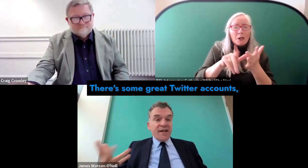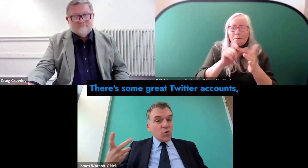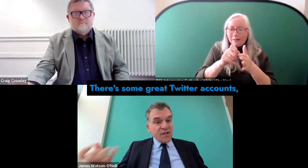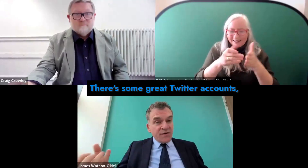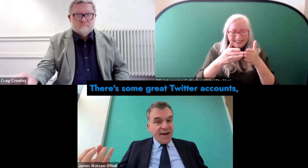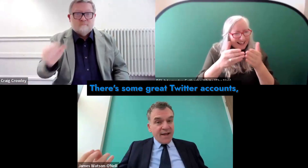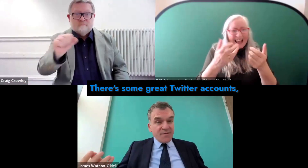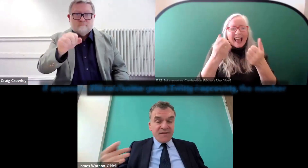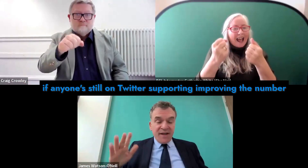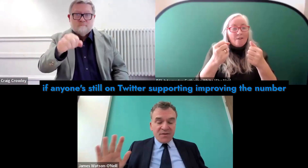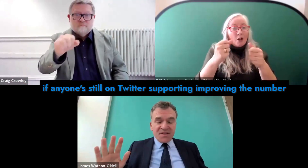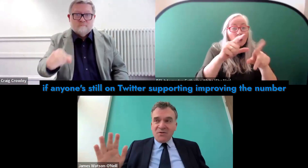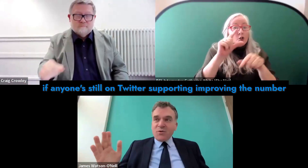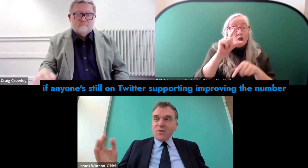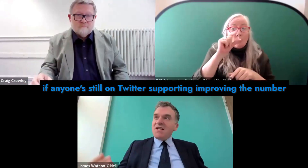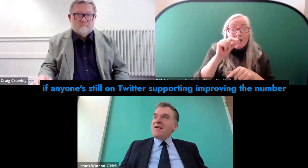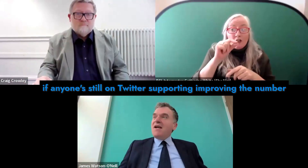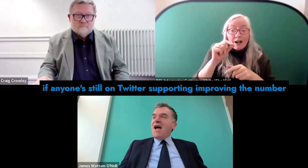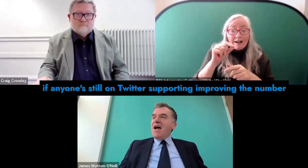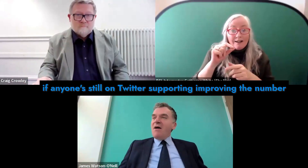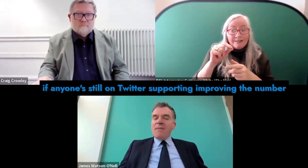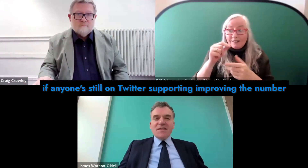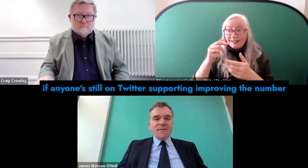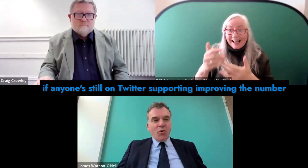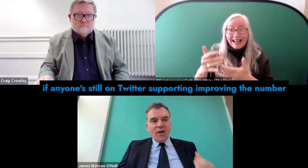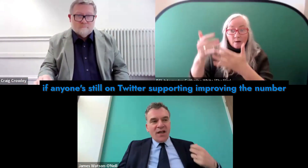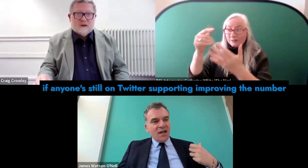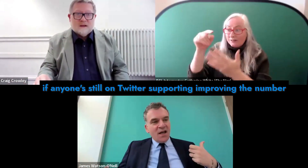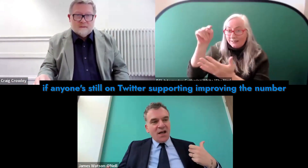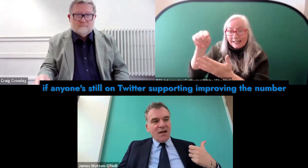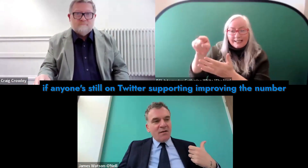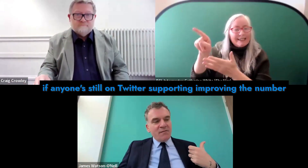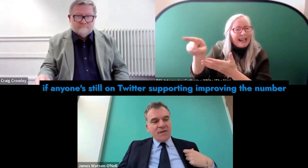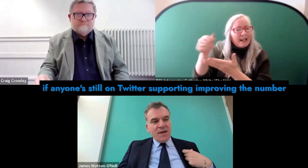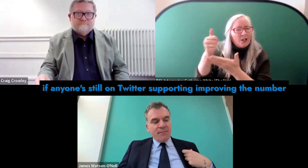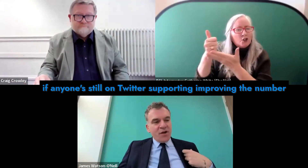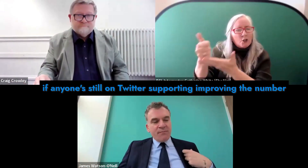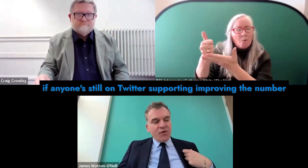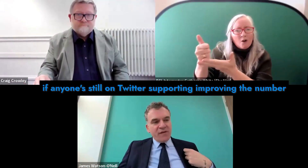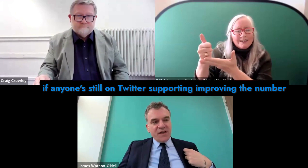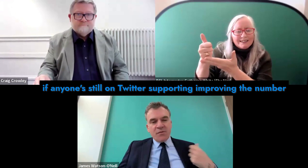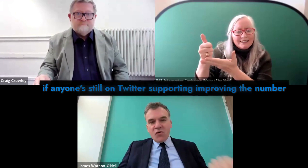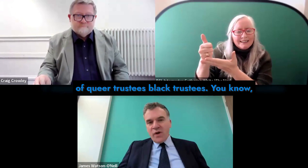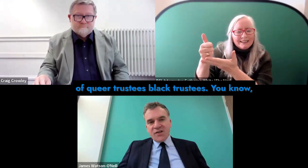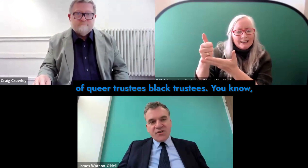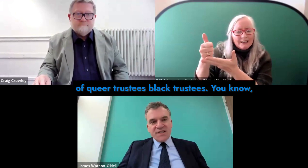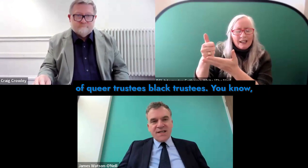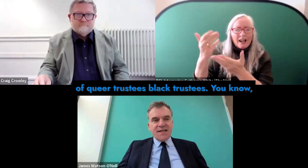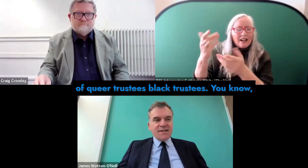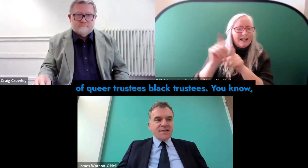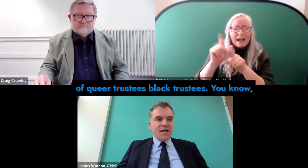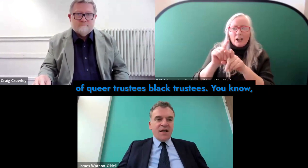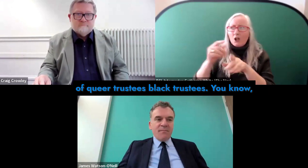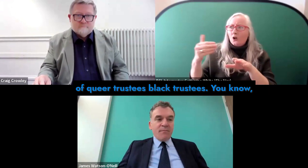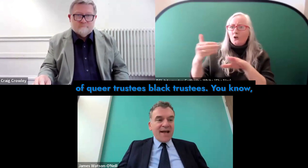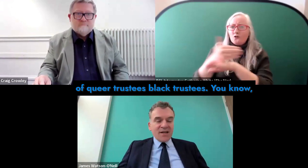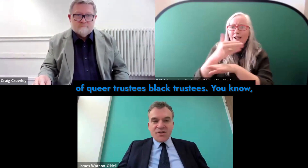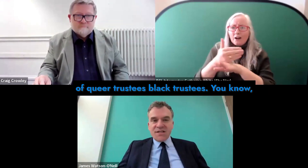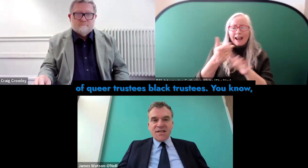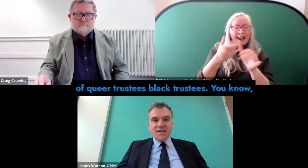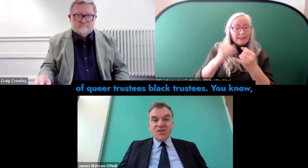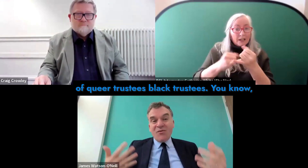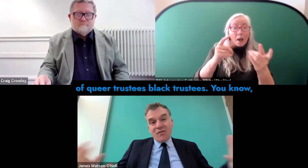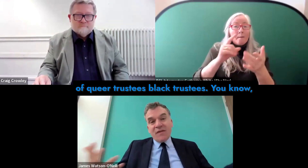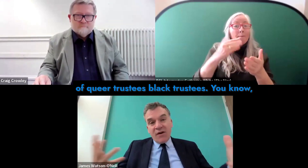there's some great Twitter accounts, if anyone's still on Twitter, supporting improving the number of queer trustees,